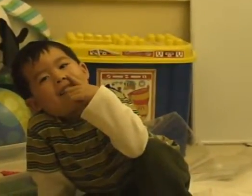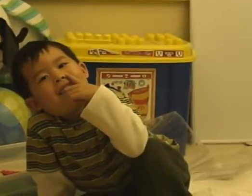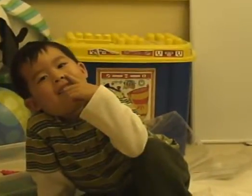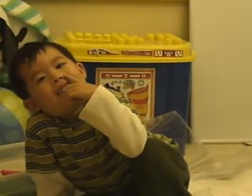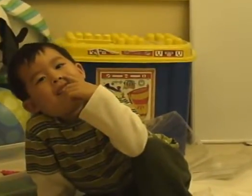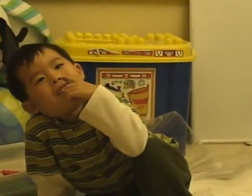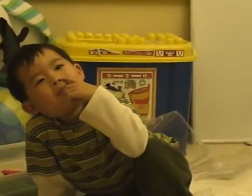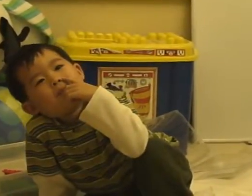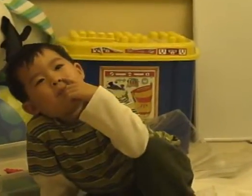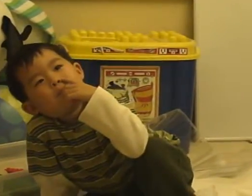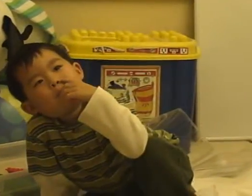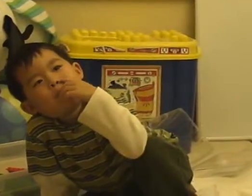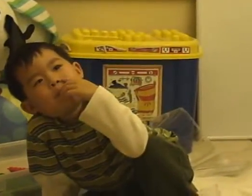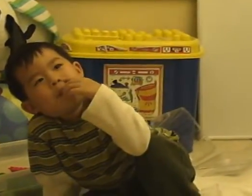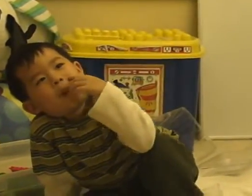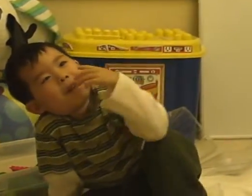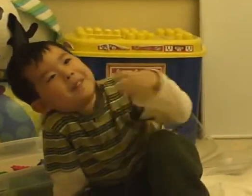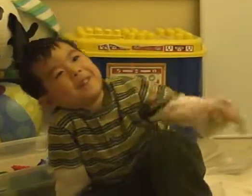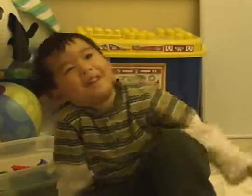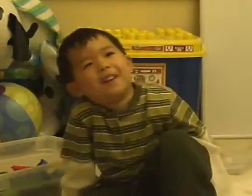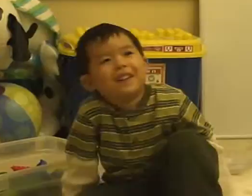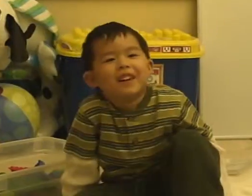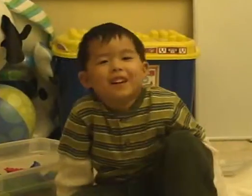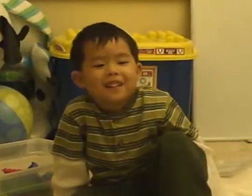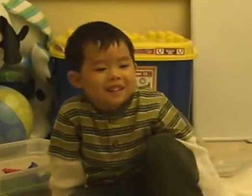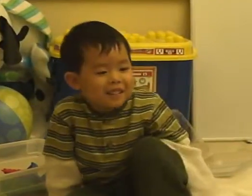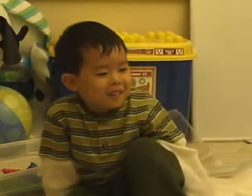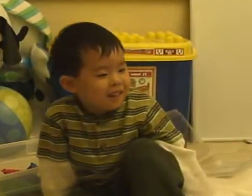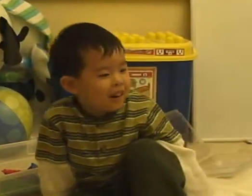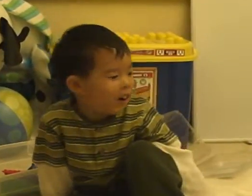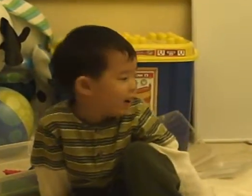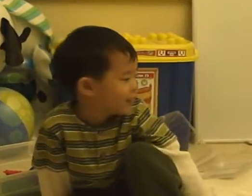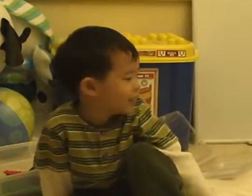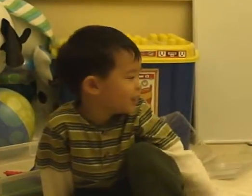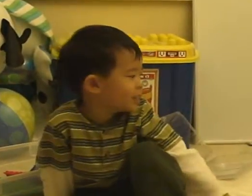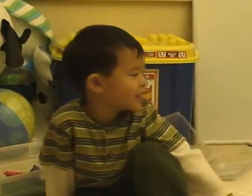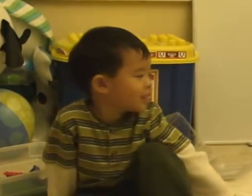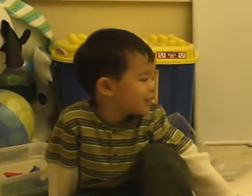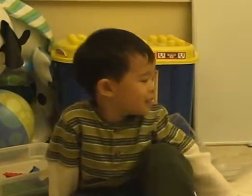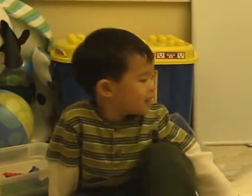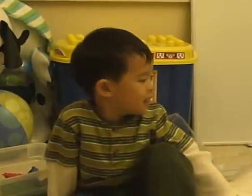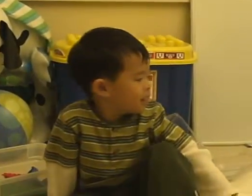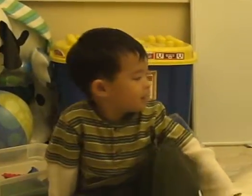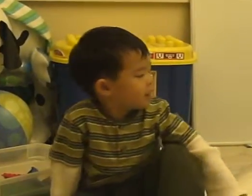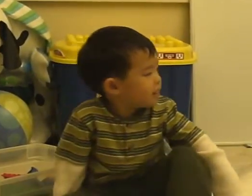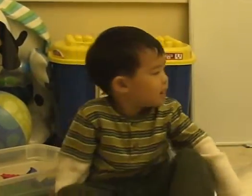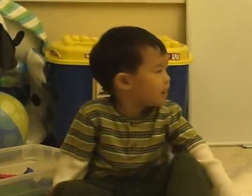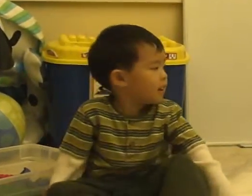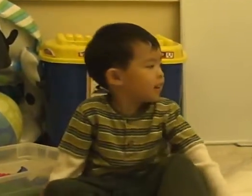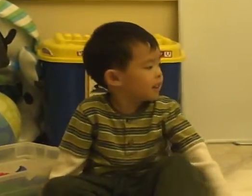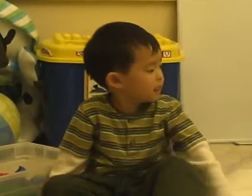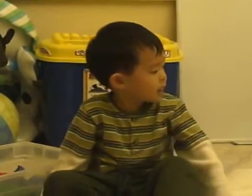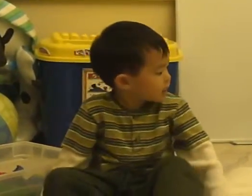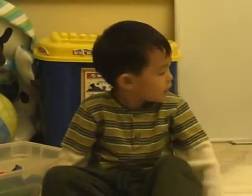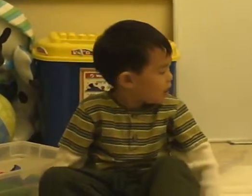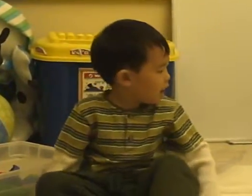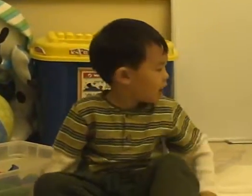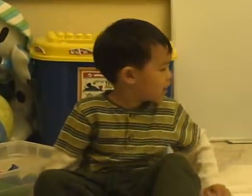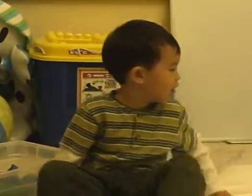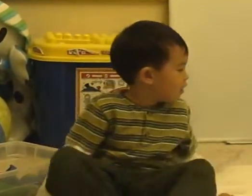That's all. I know all those. Oh, you know? That's all I know.